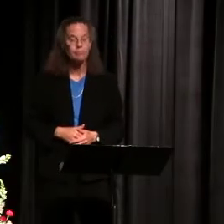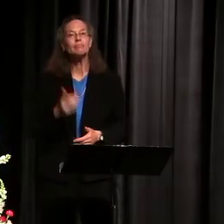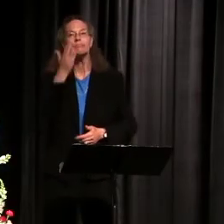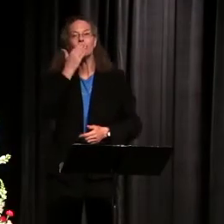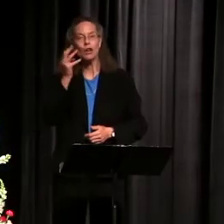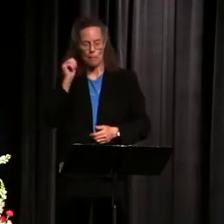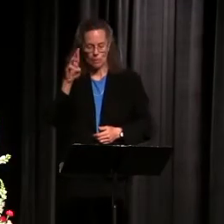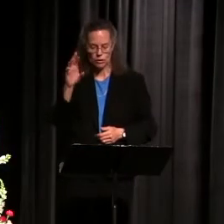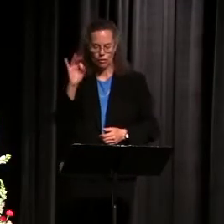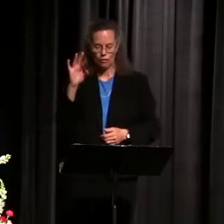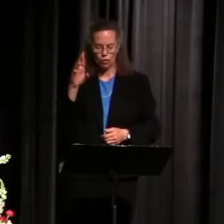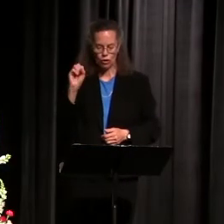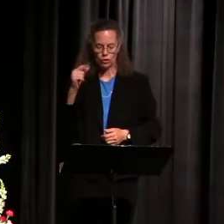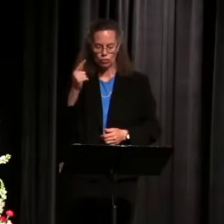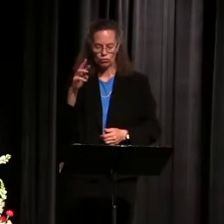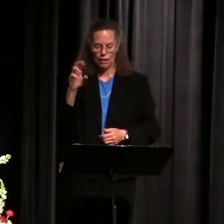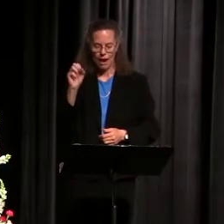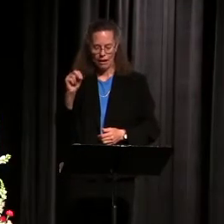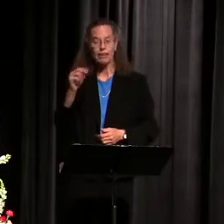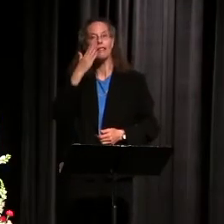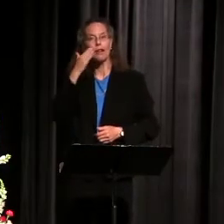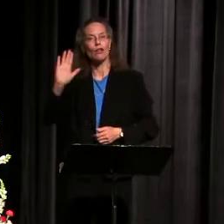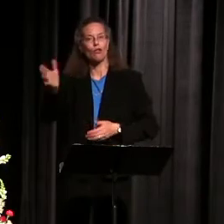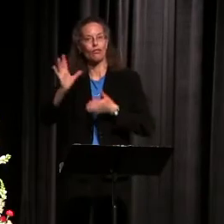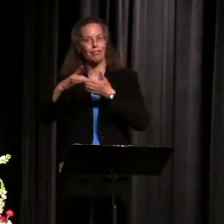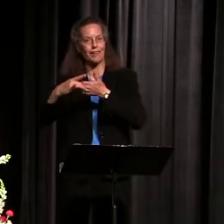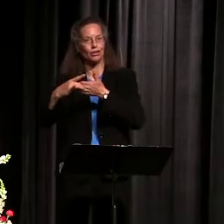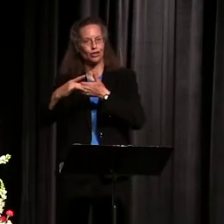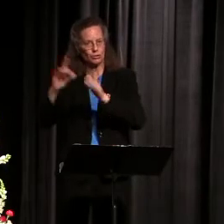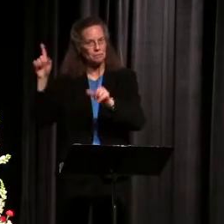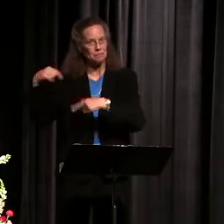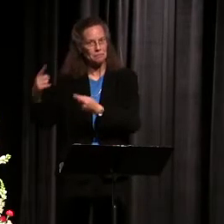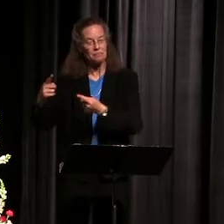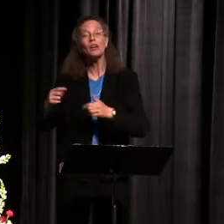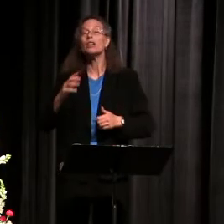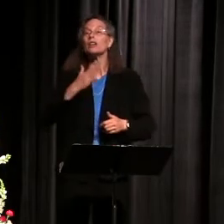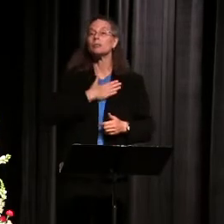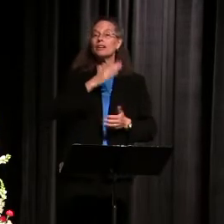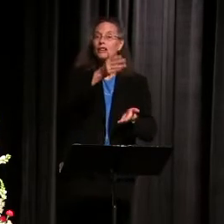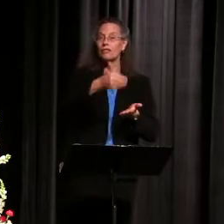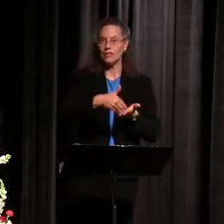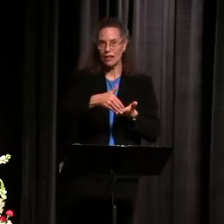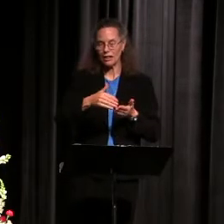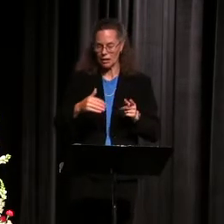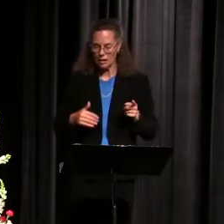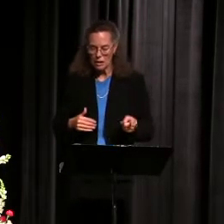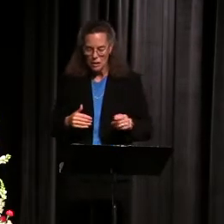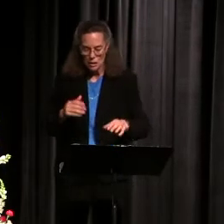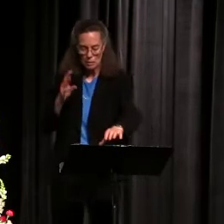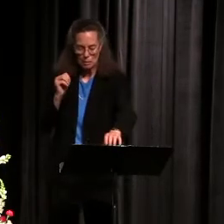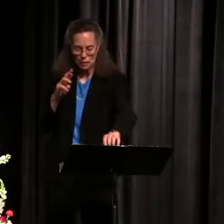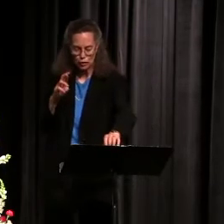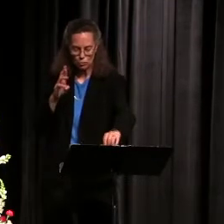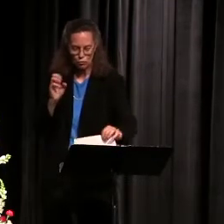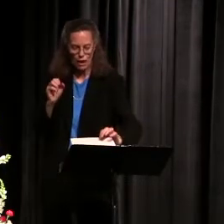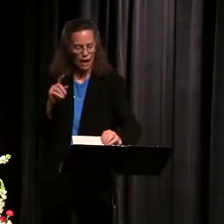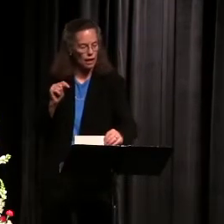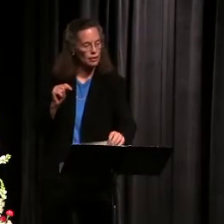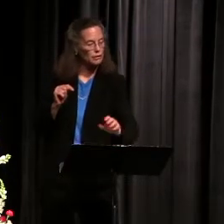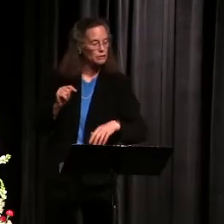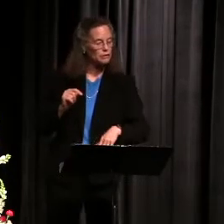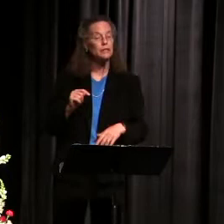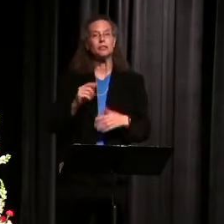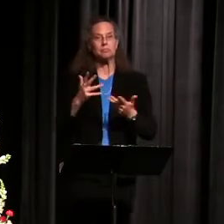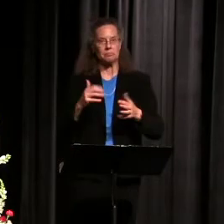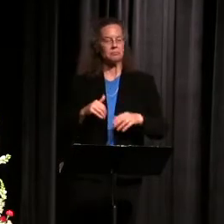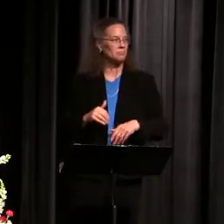Thank you, Mr. Forsgren, and thank you for your leadership. It is my pleasure to invite our superintendent, Mr. Brett Provenzano, to the podium to offer his remarks to the class